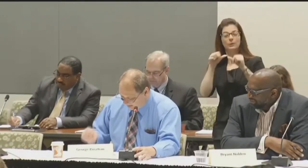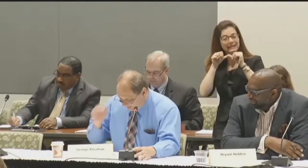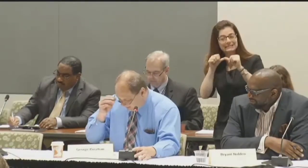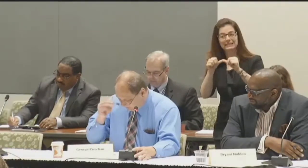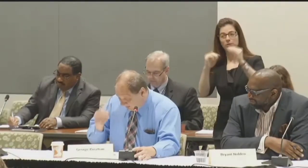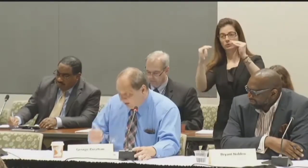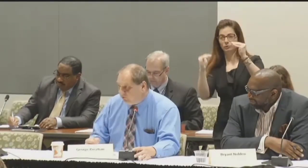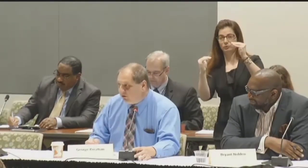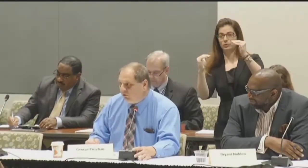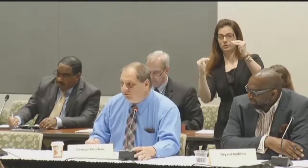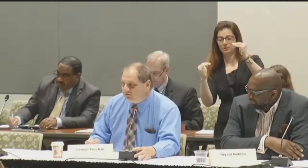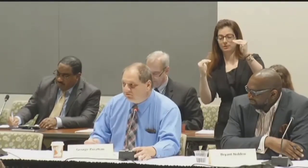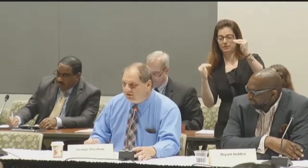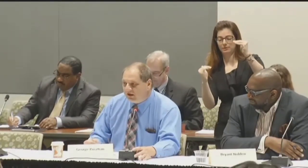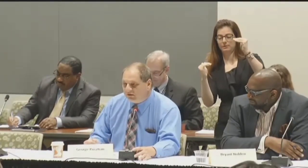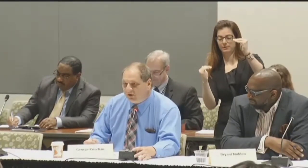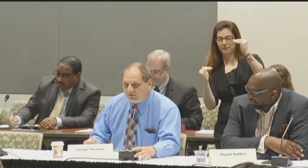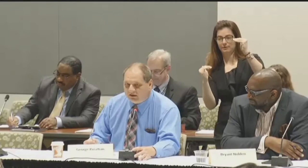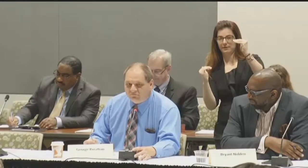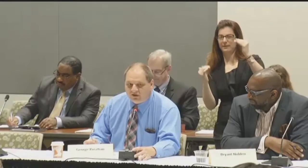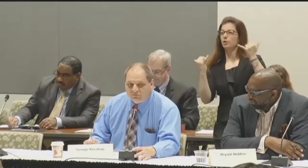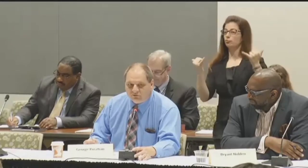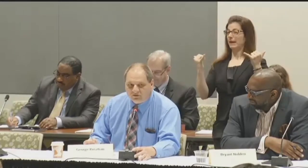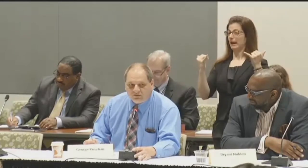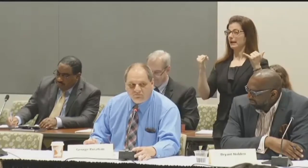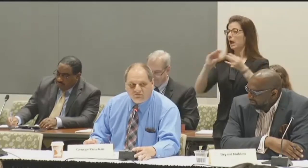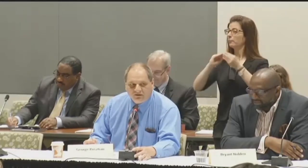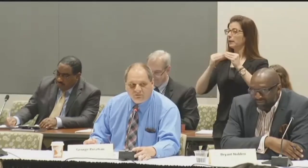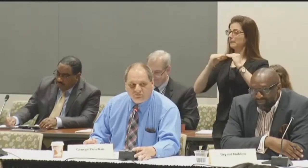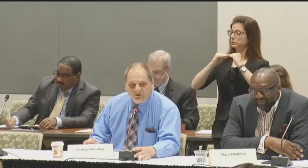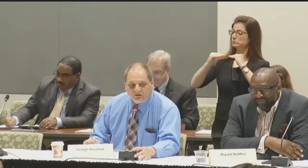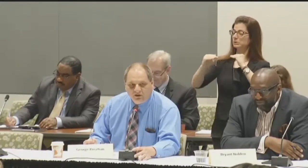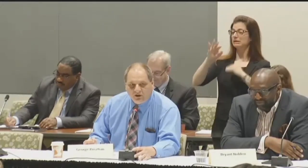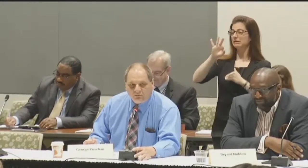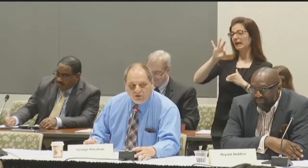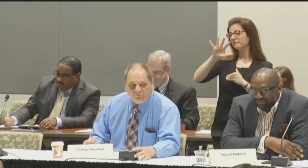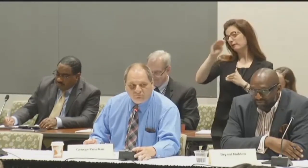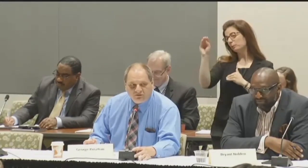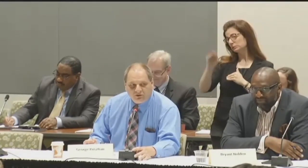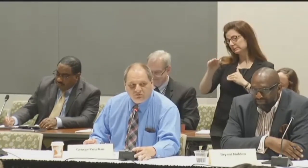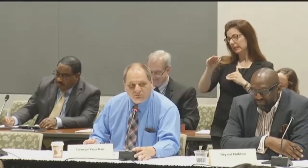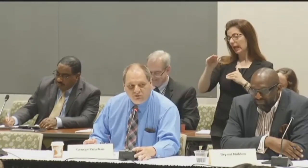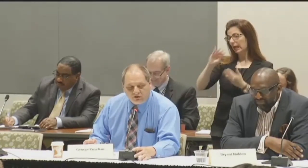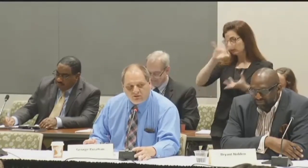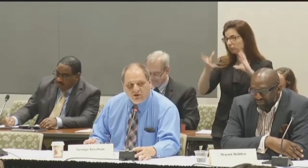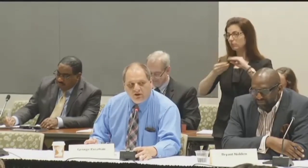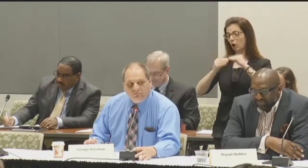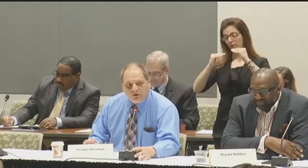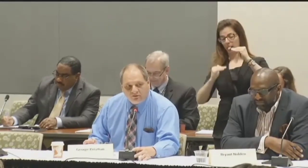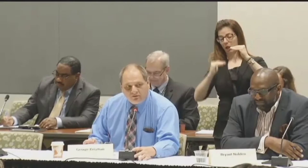So not only are we holding steady at about 95% of the samples being below 15 parts per